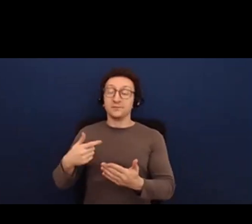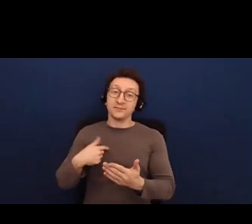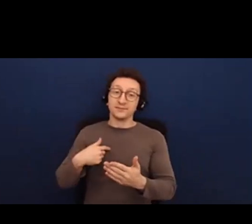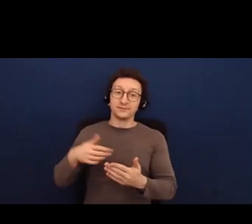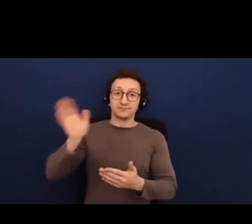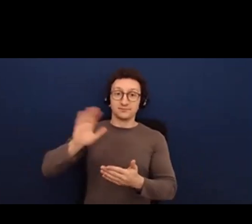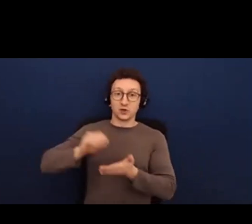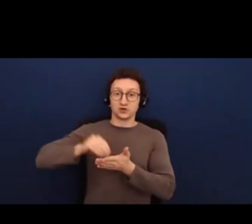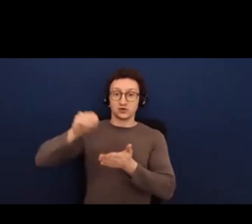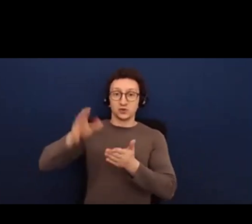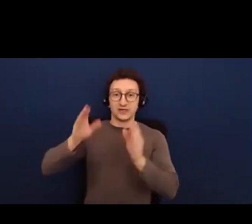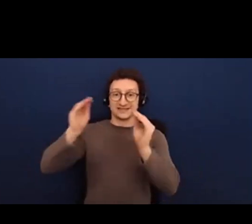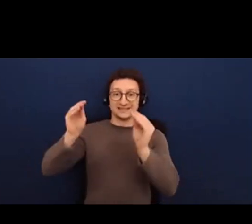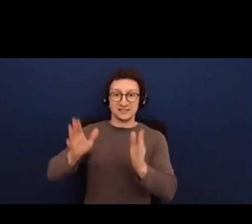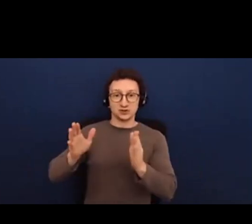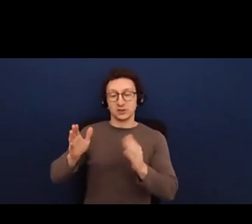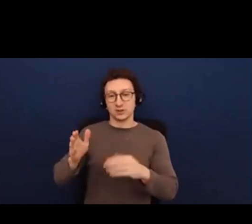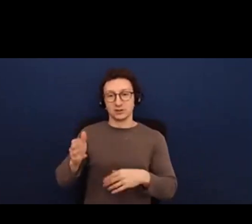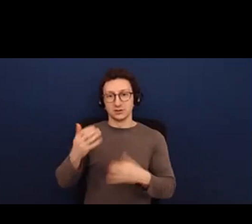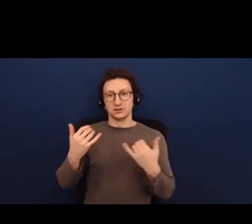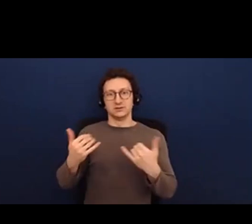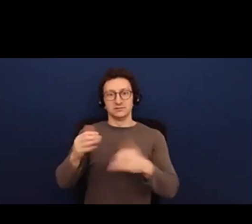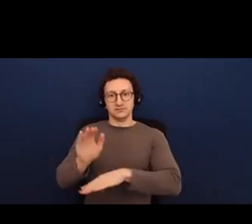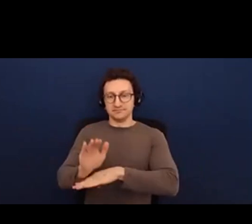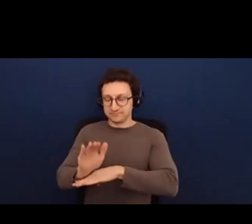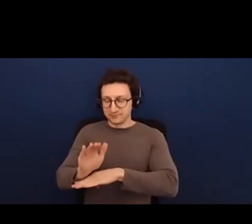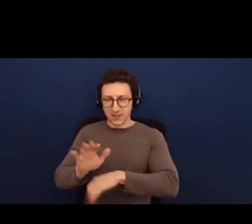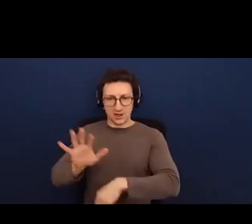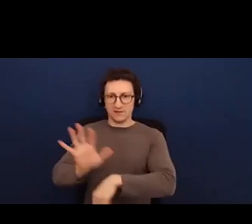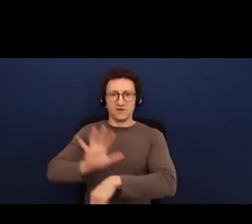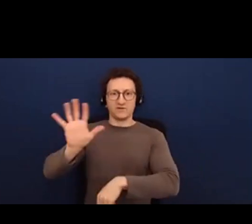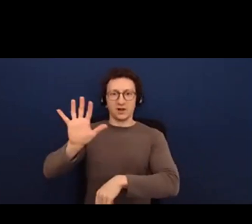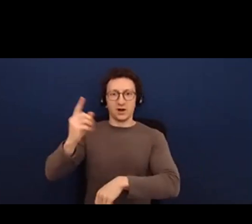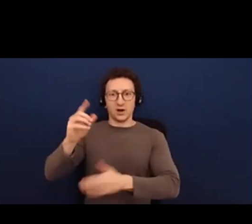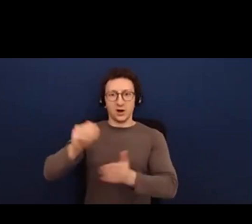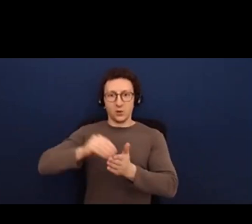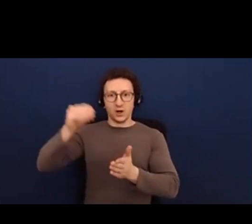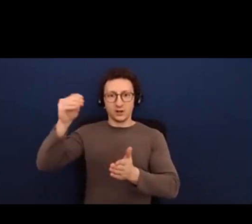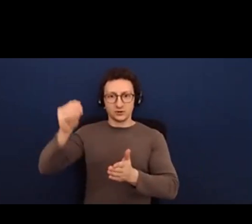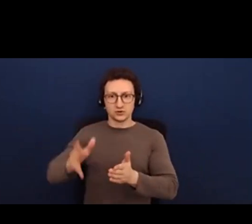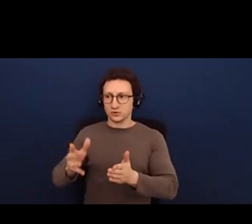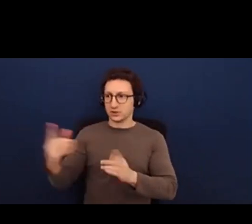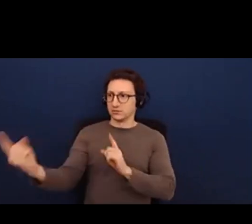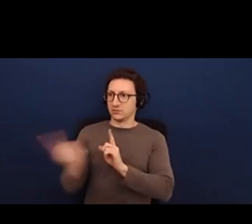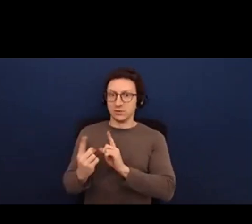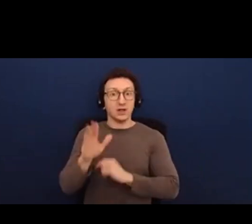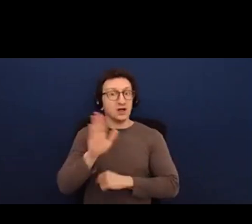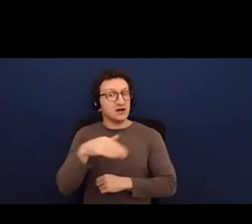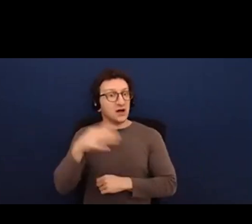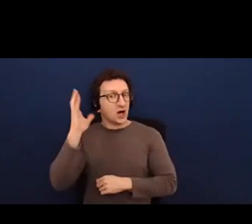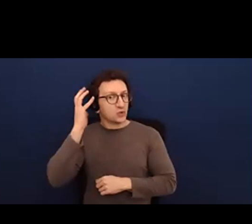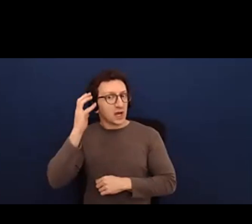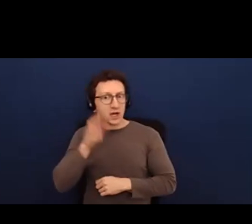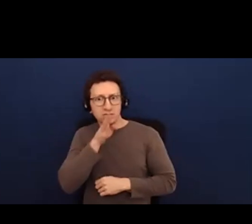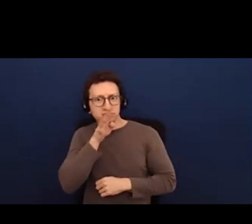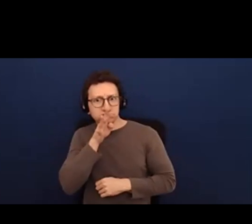the Institute this evening at 5 o'clock, one of the students told me he had heard over the radio that